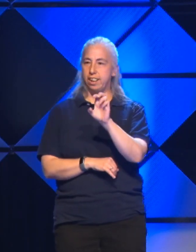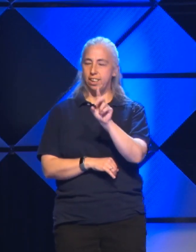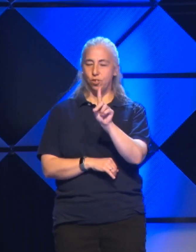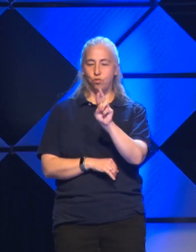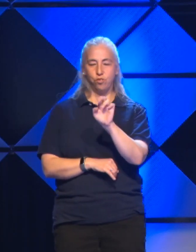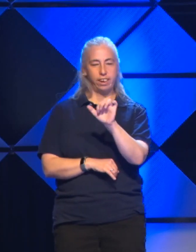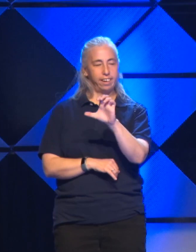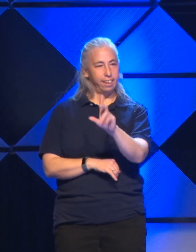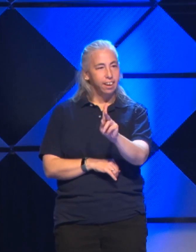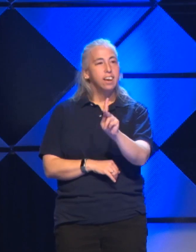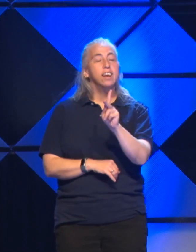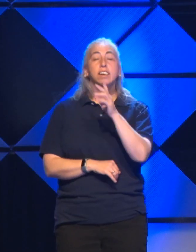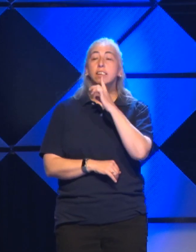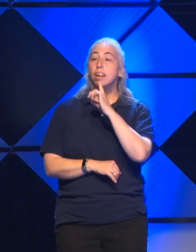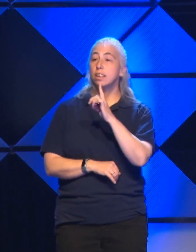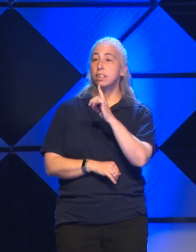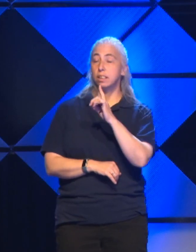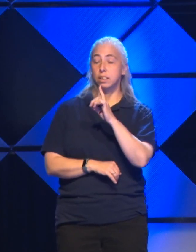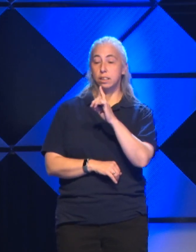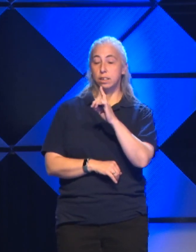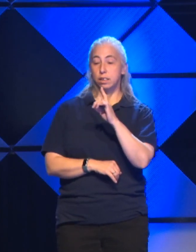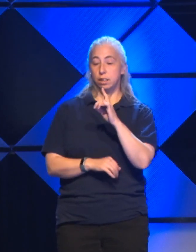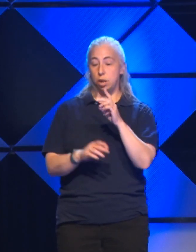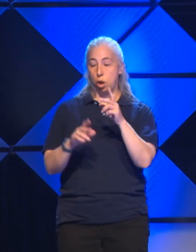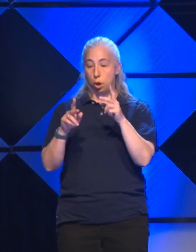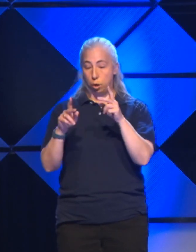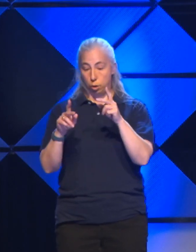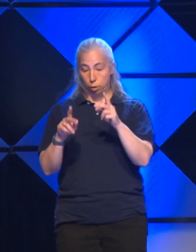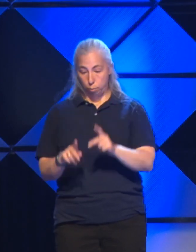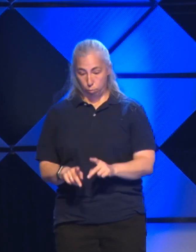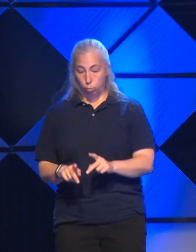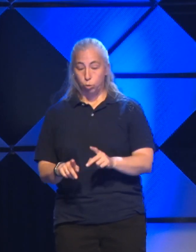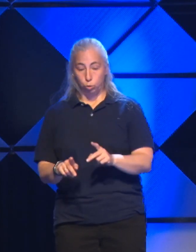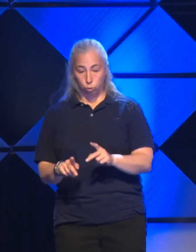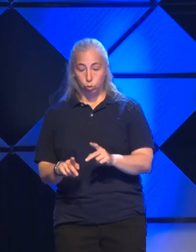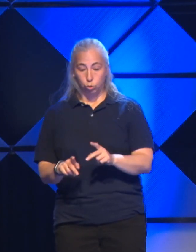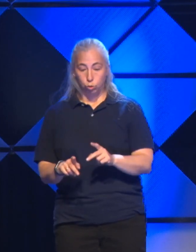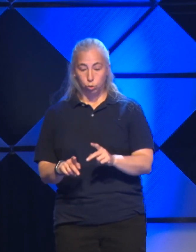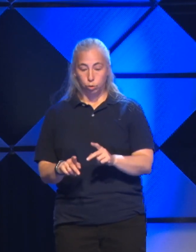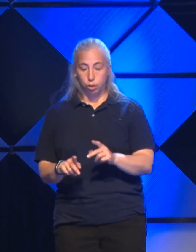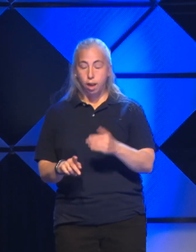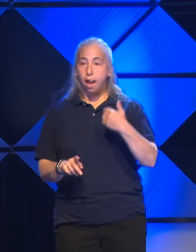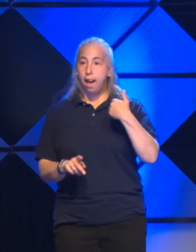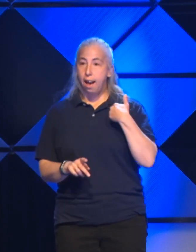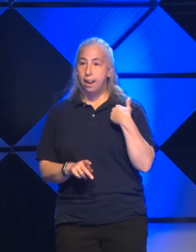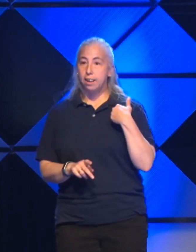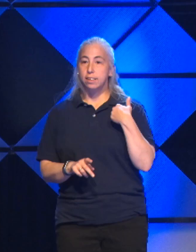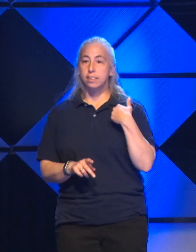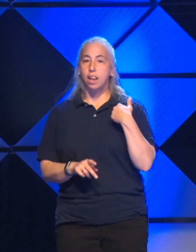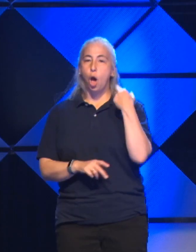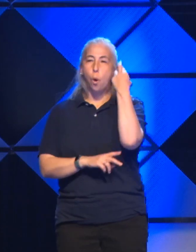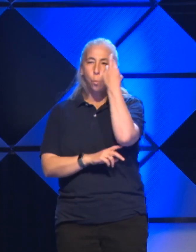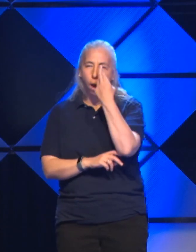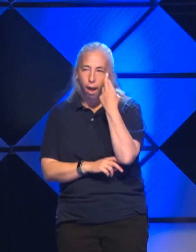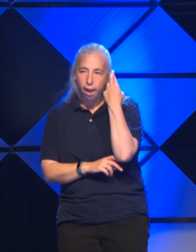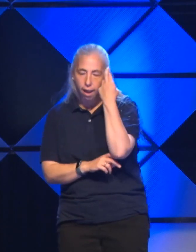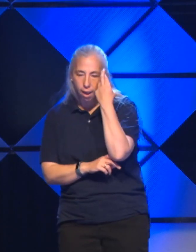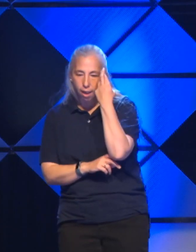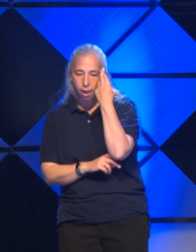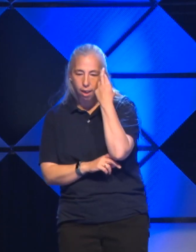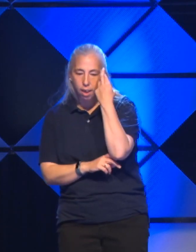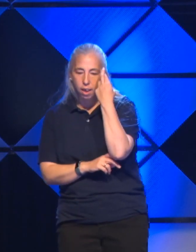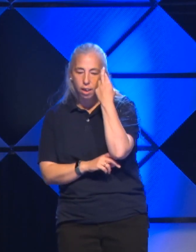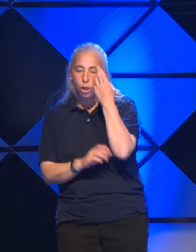has a why, that's what Friedrich Nietzsche says, he who has a why in life can bear